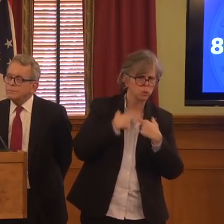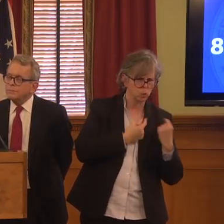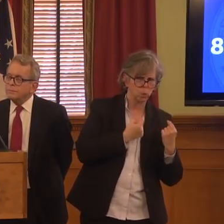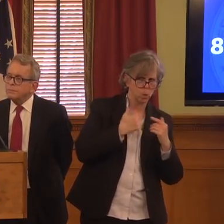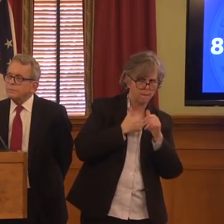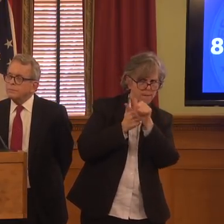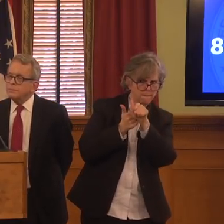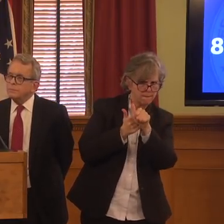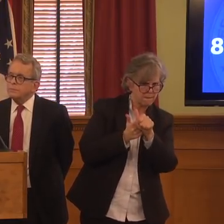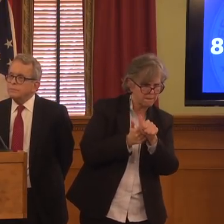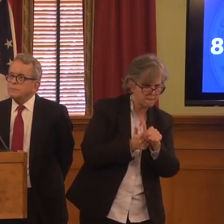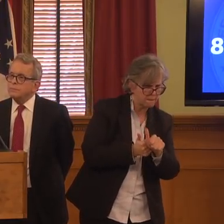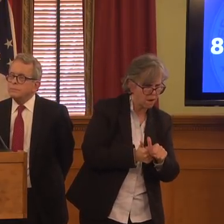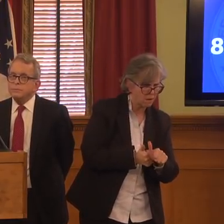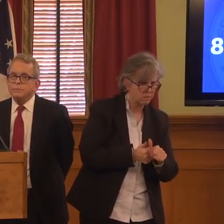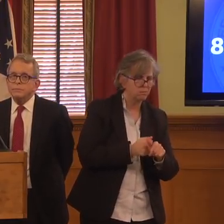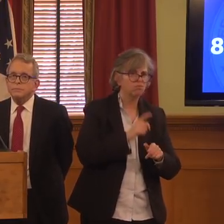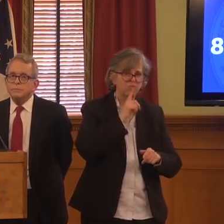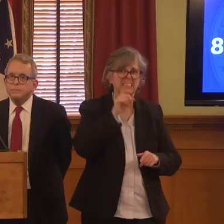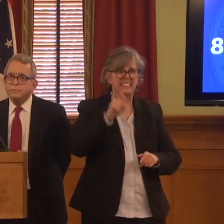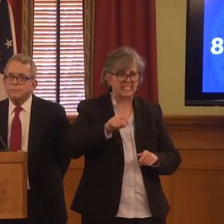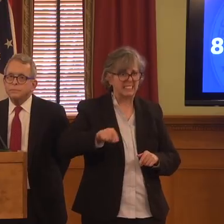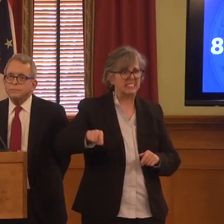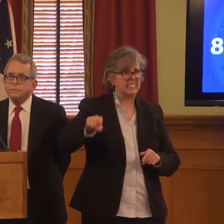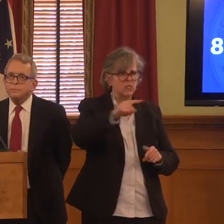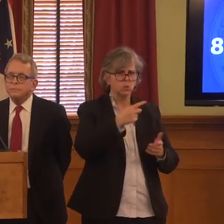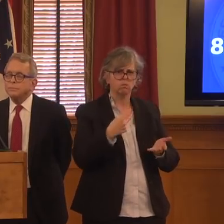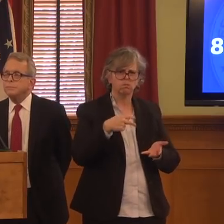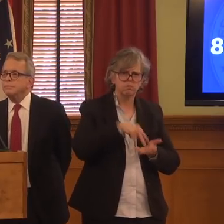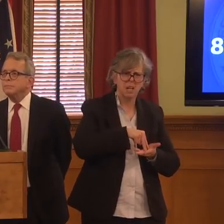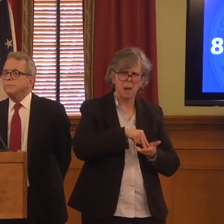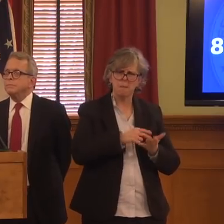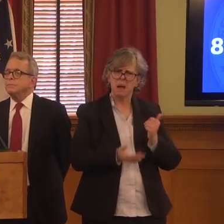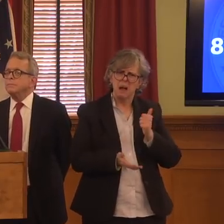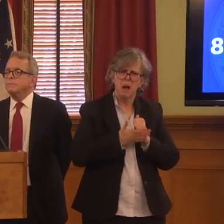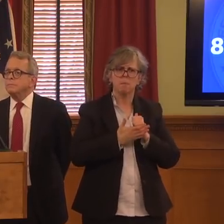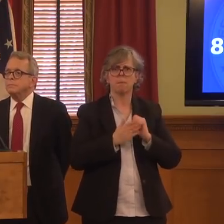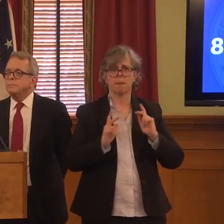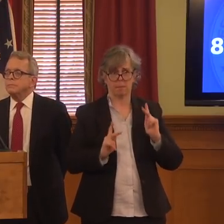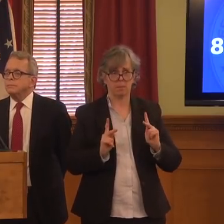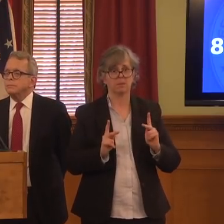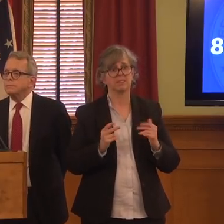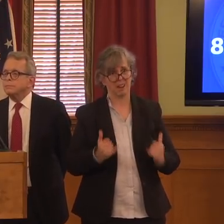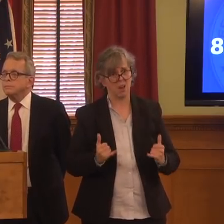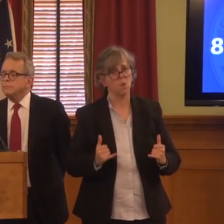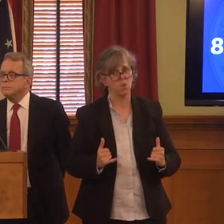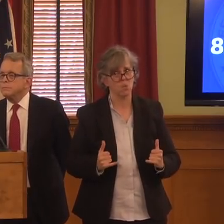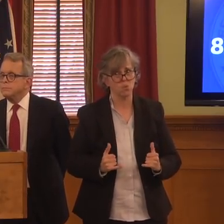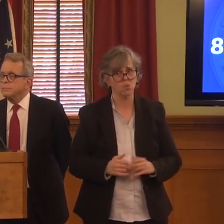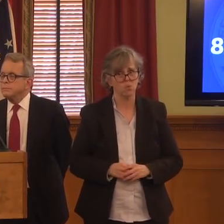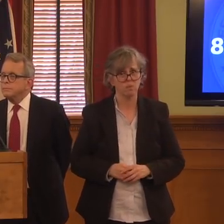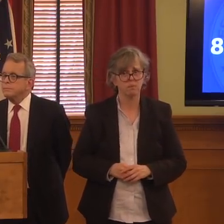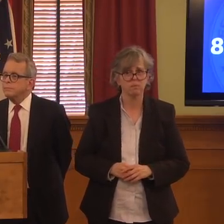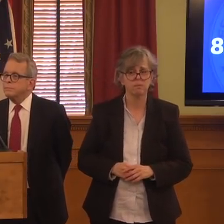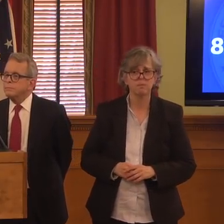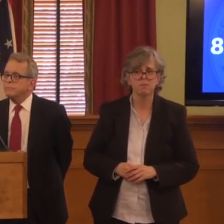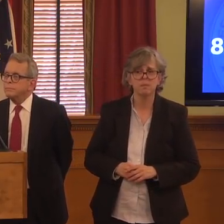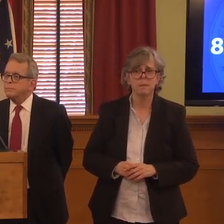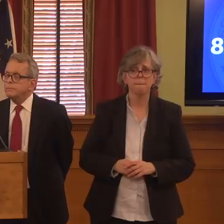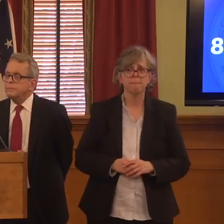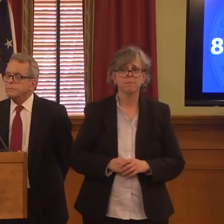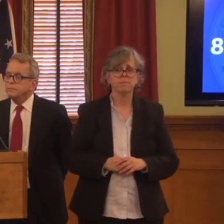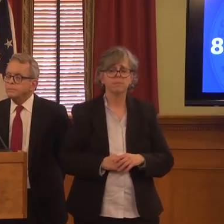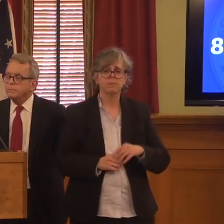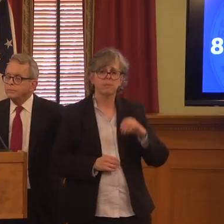we really need to stand up and help people answer their basic questions. Rule out flu, rule out the other causes.